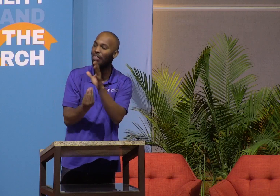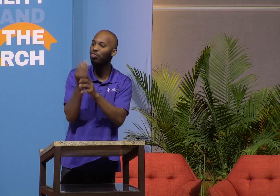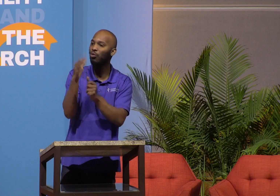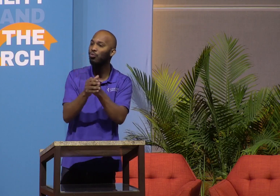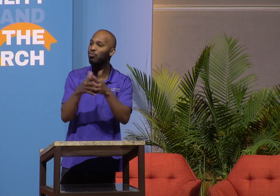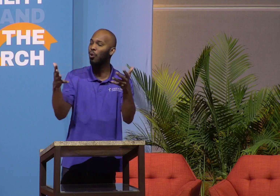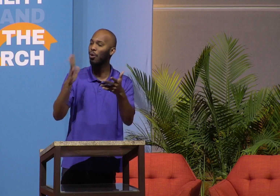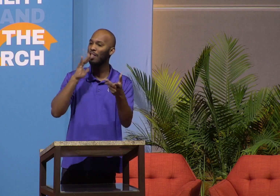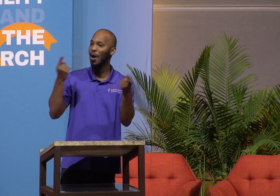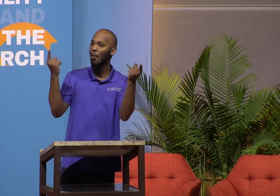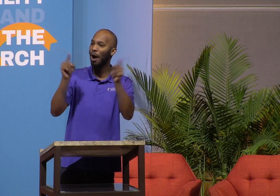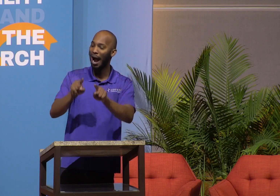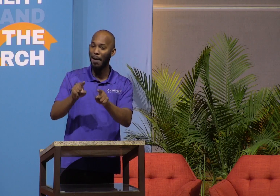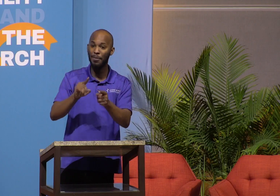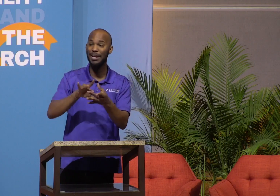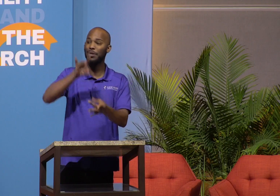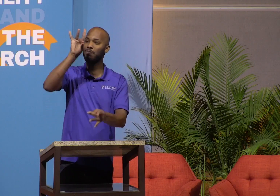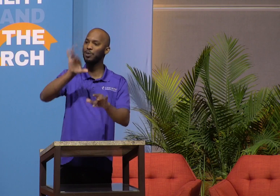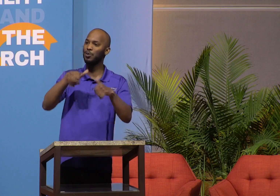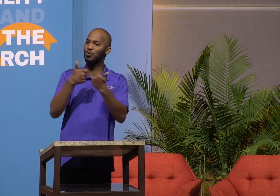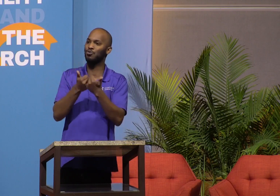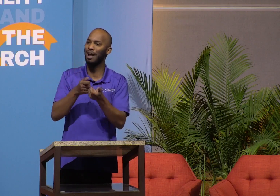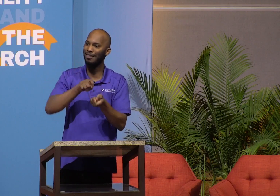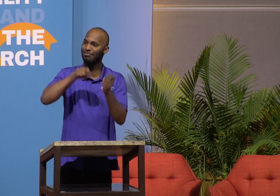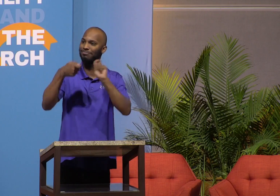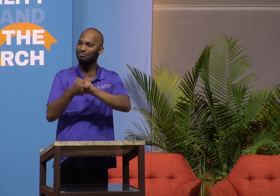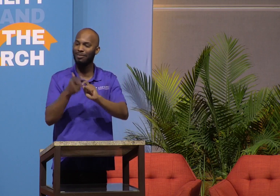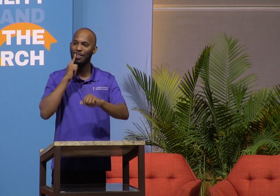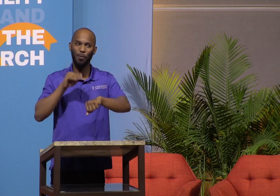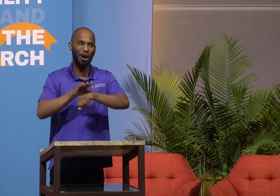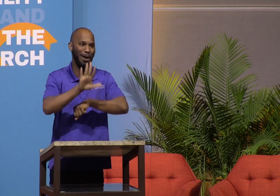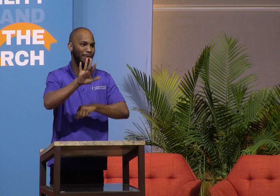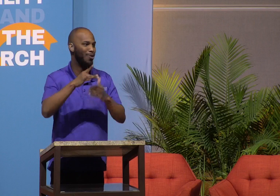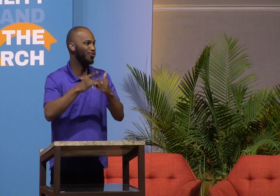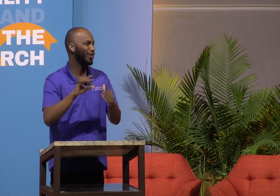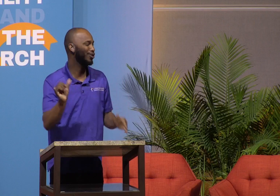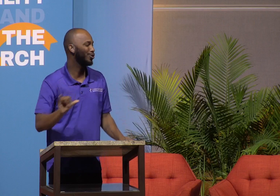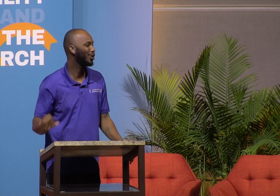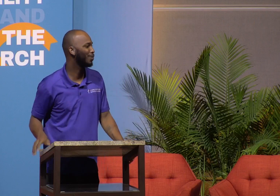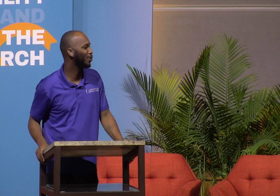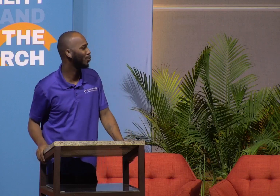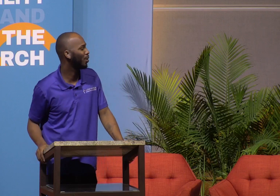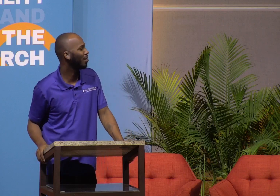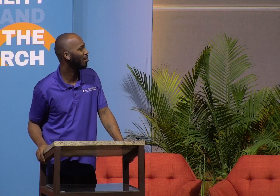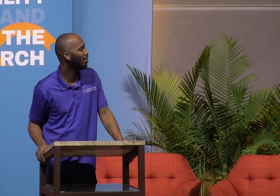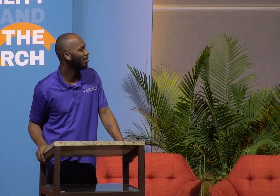the discipleship. You can see the growth, and you can see the spiritual challenges